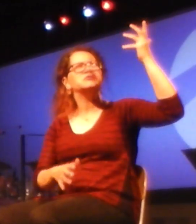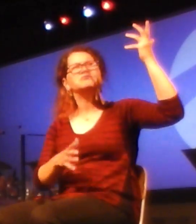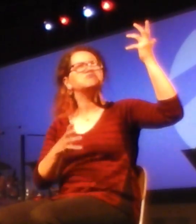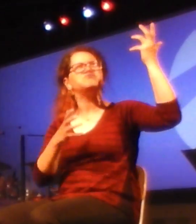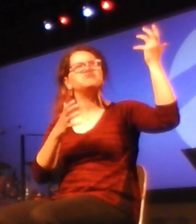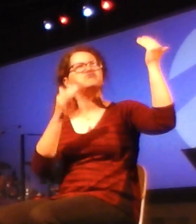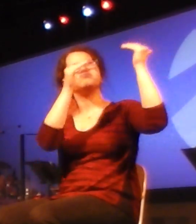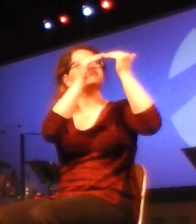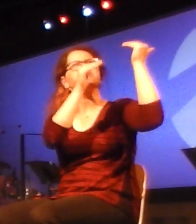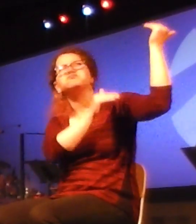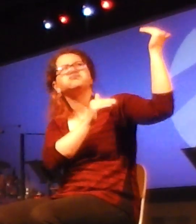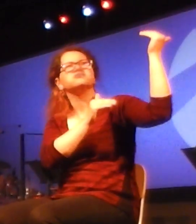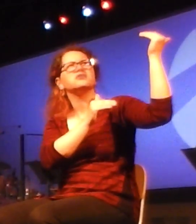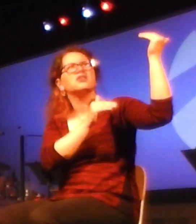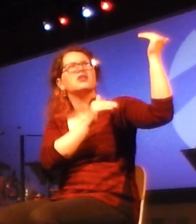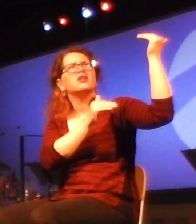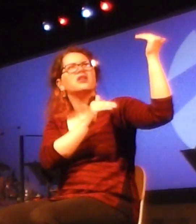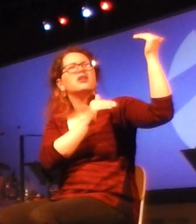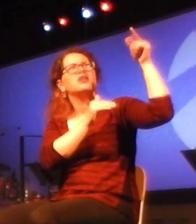master storyteller.